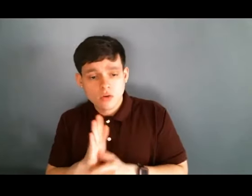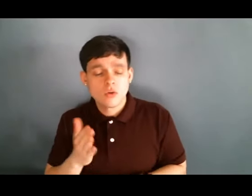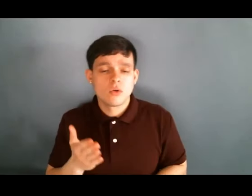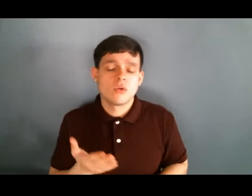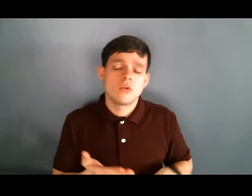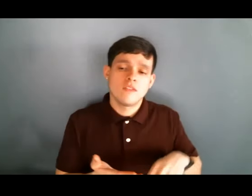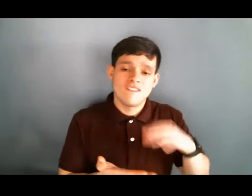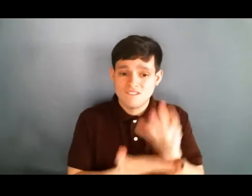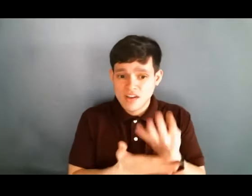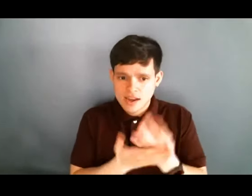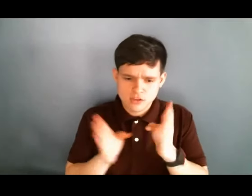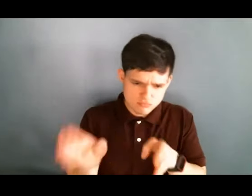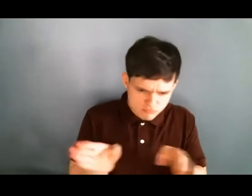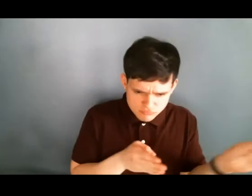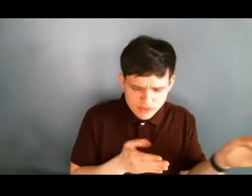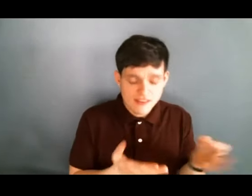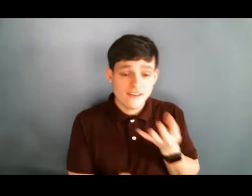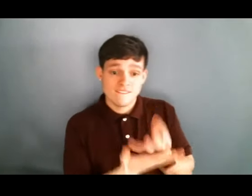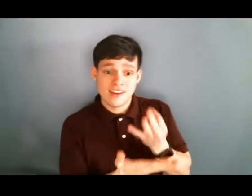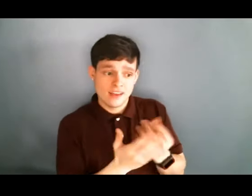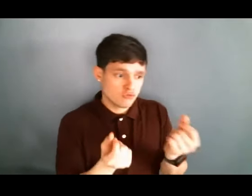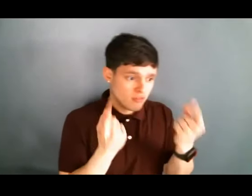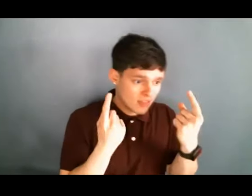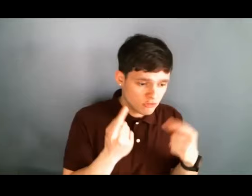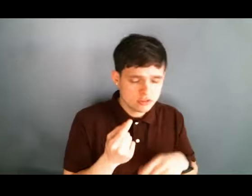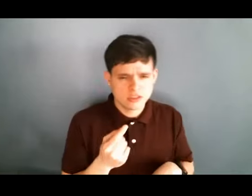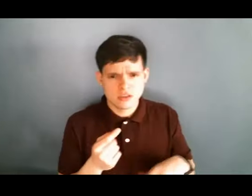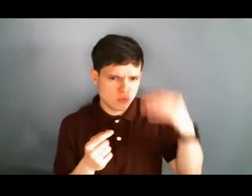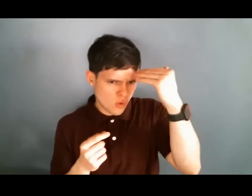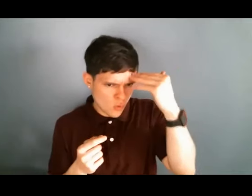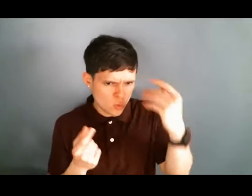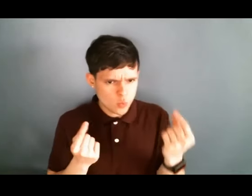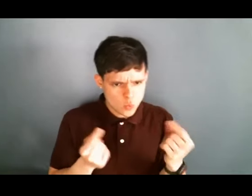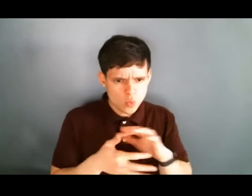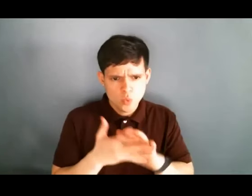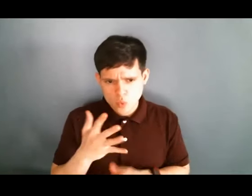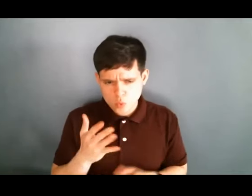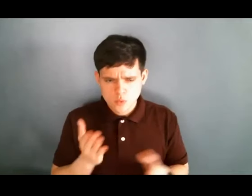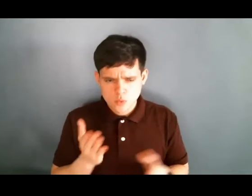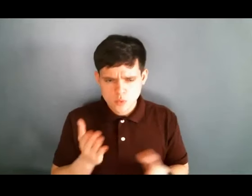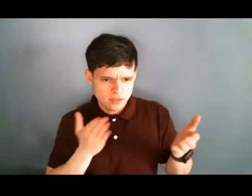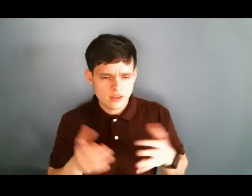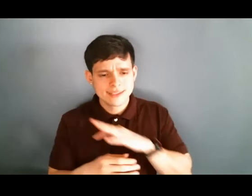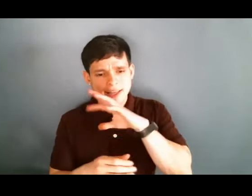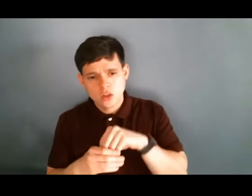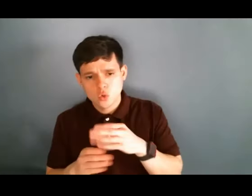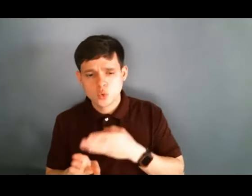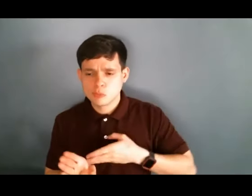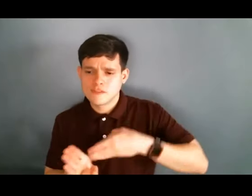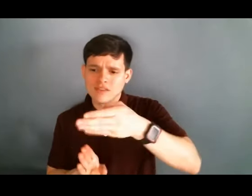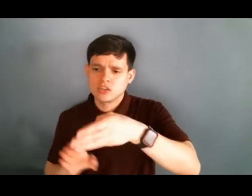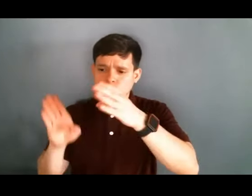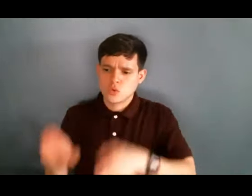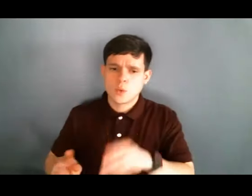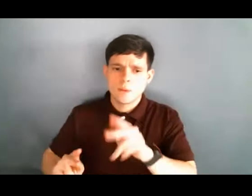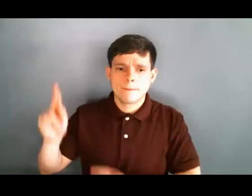planning services, financial literacy, tax services, things like that. They include professionals who